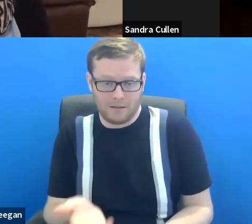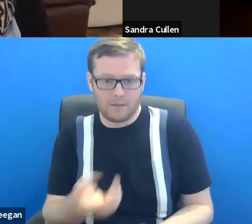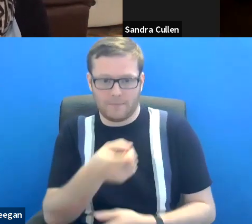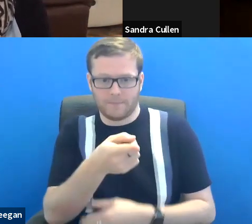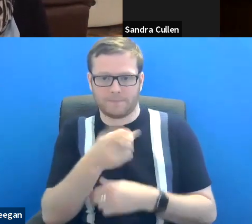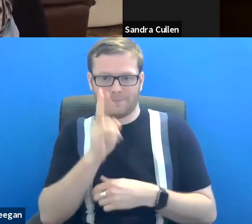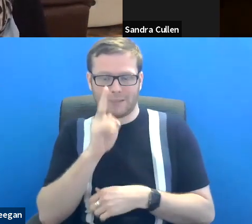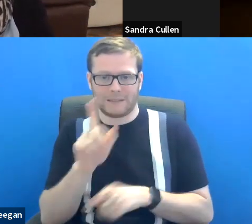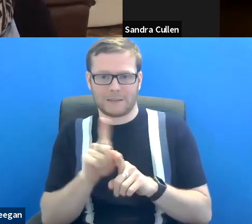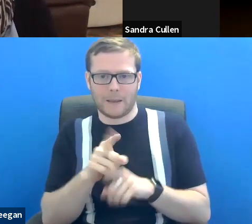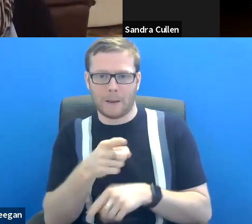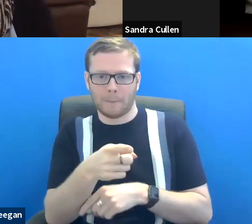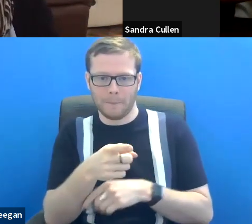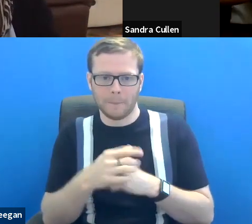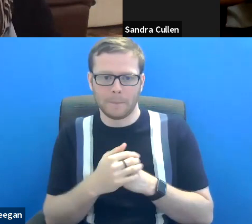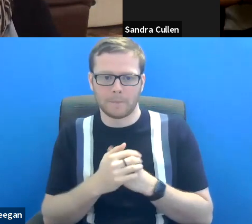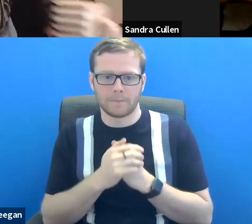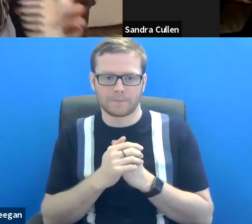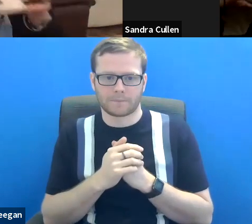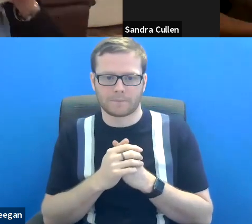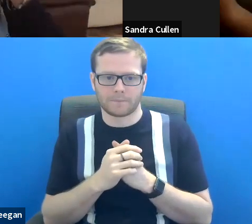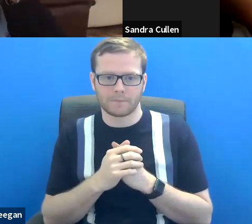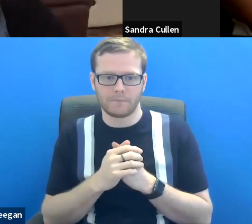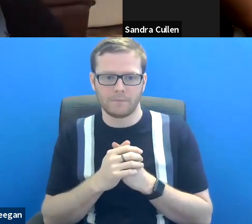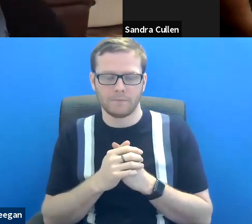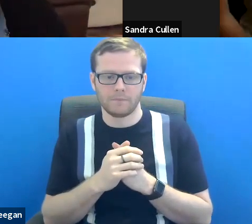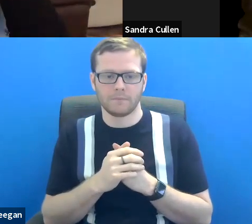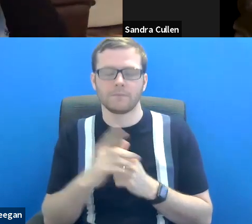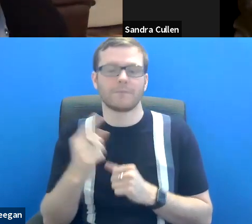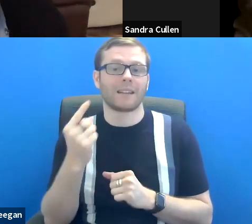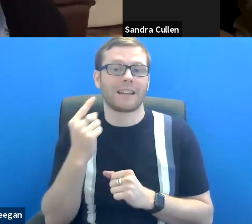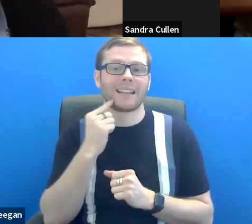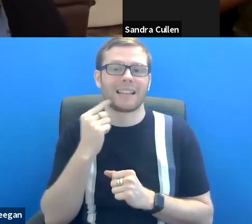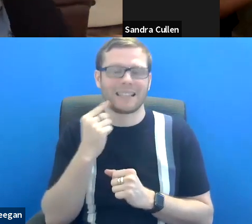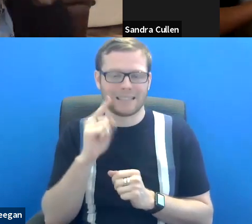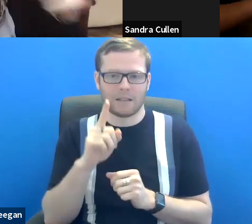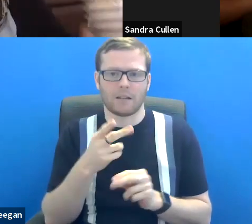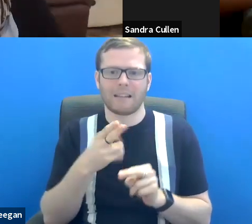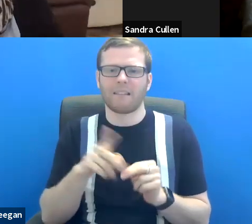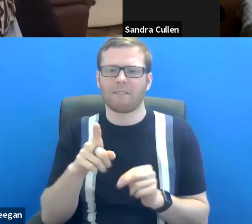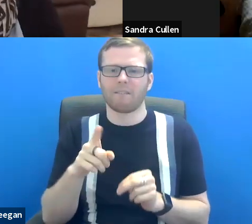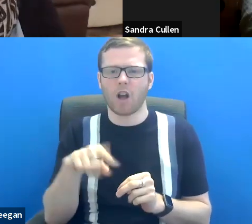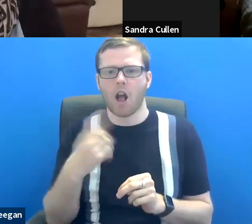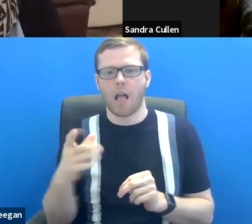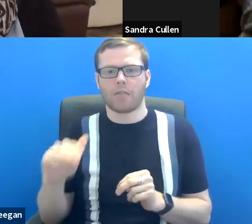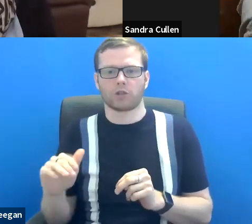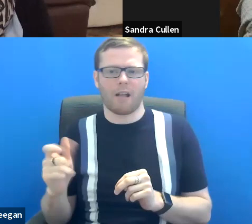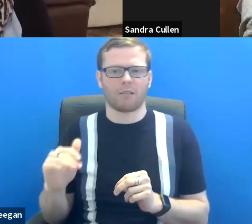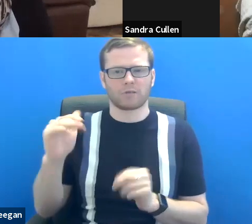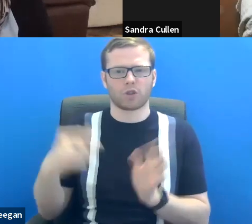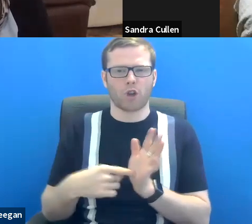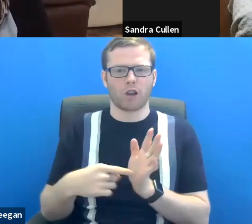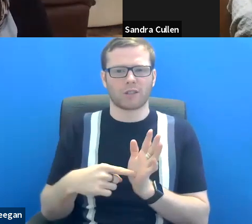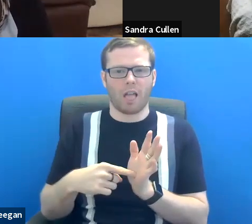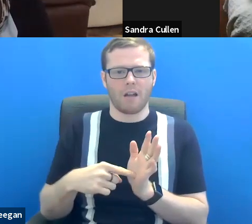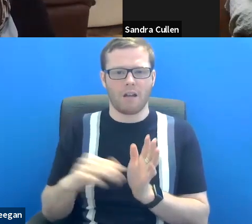like that. And the easy way, especially if you have a toddler, it's to make them come